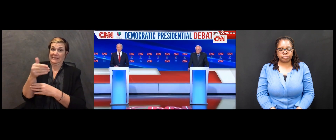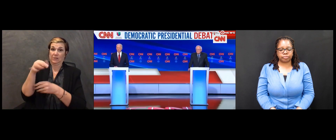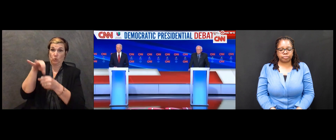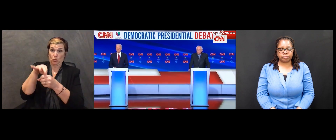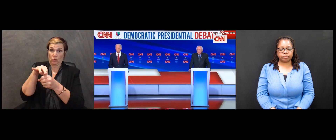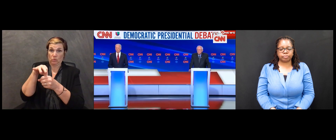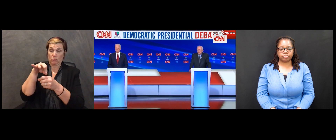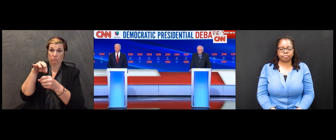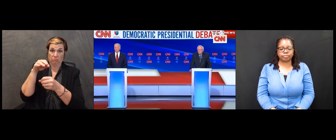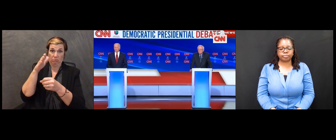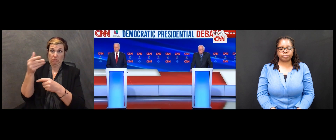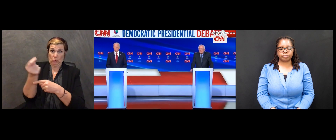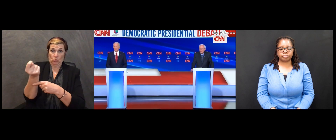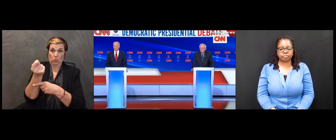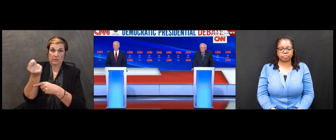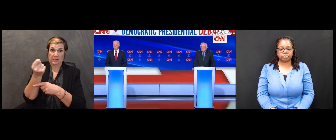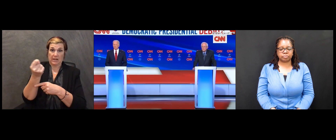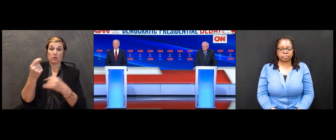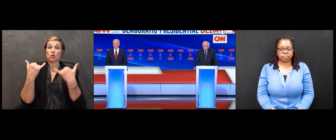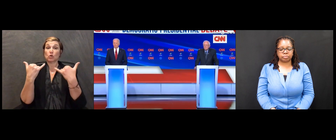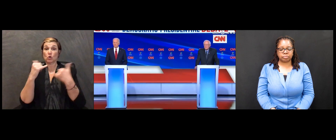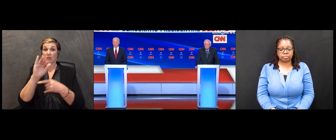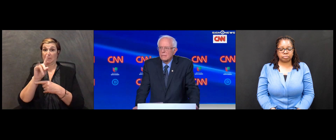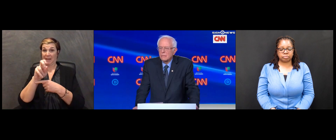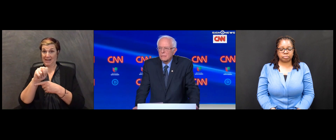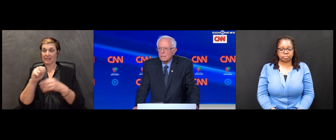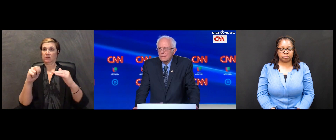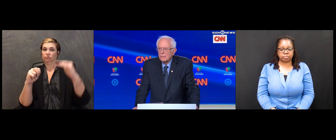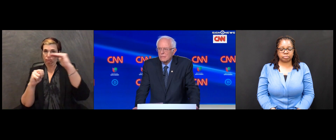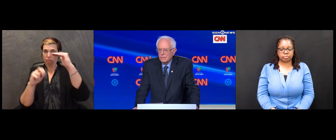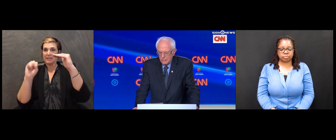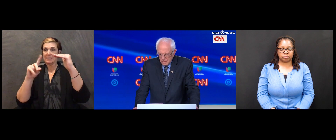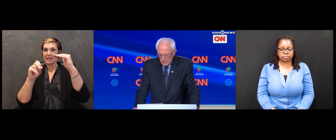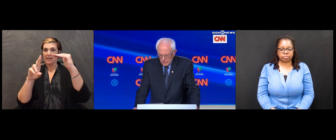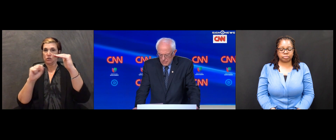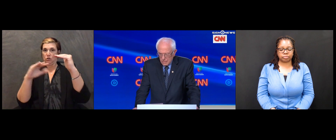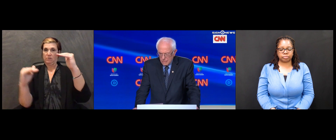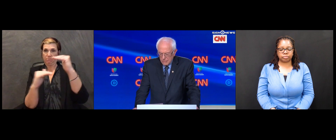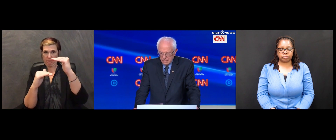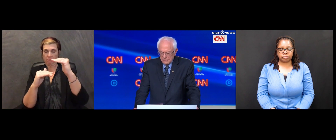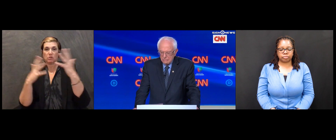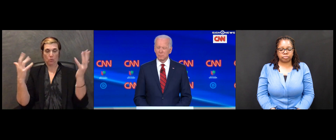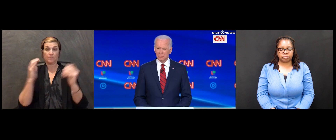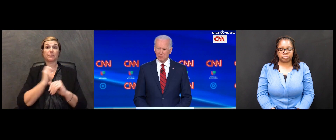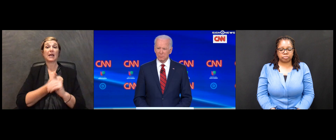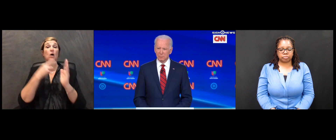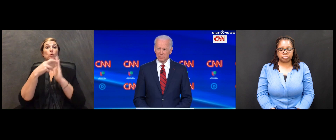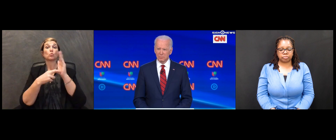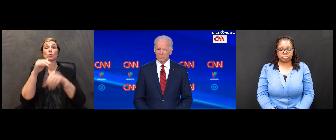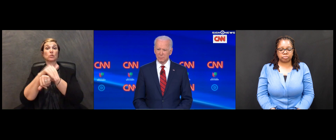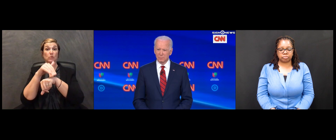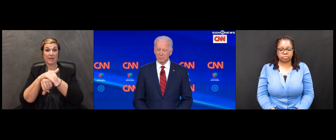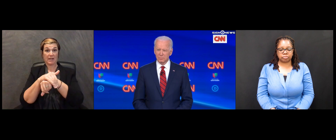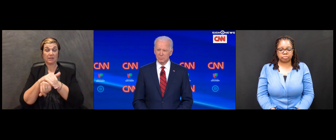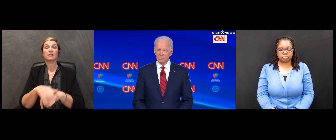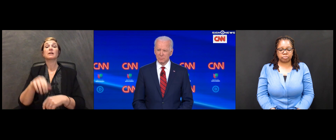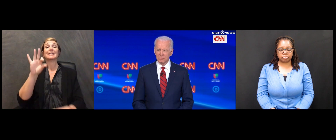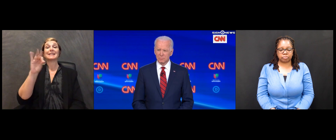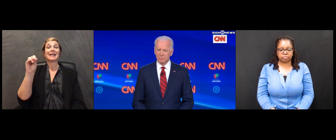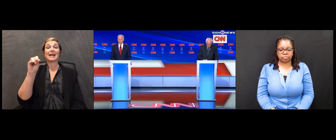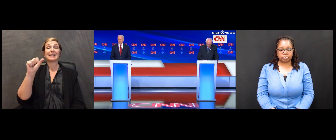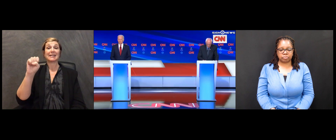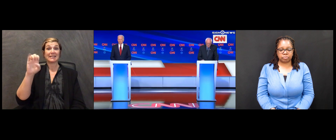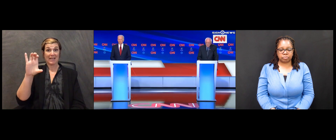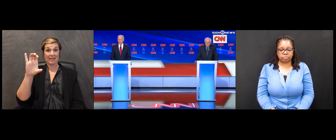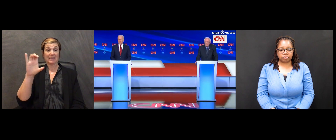leading Senator Sanders in the race for delegates. Here's what we're going to do tonight. Each of you will have 90 seconds to answer questions and